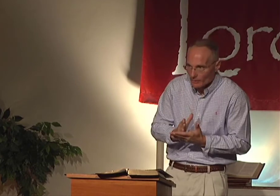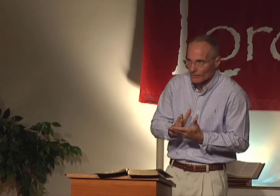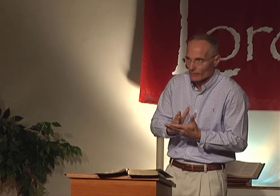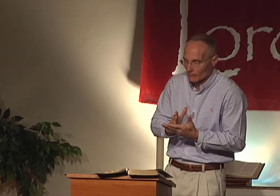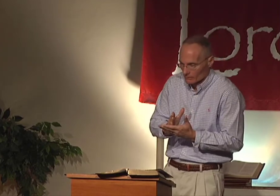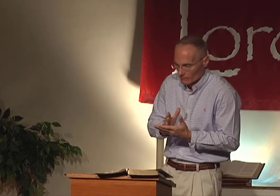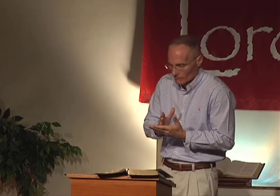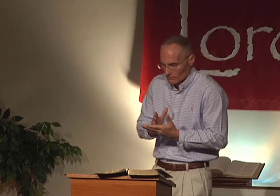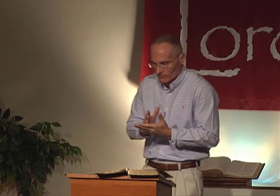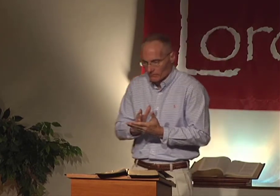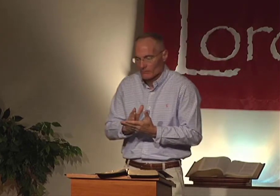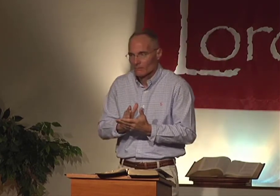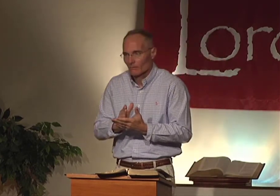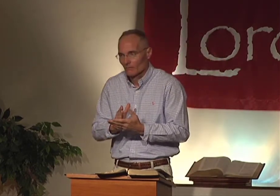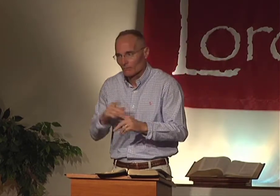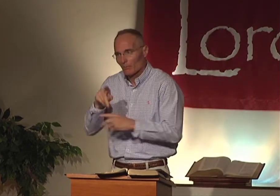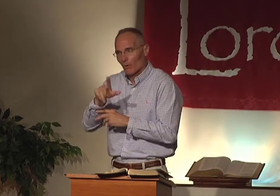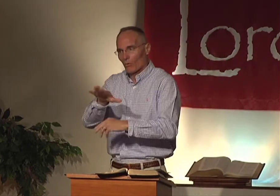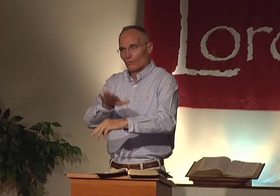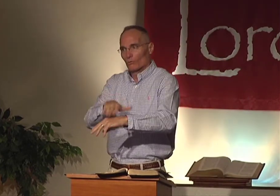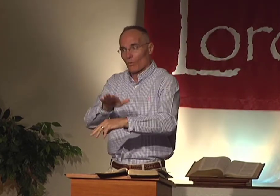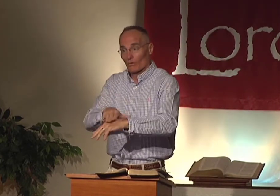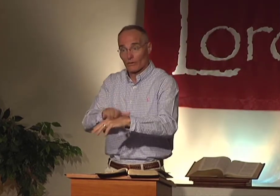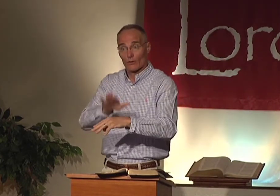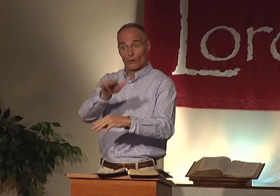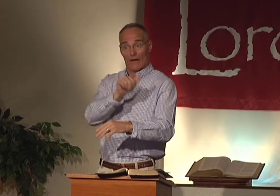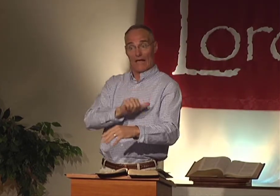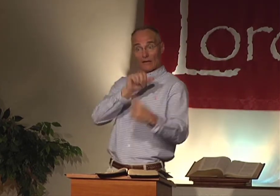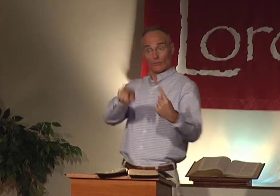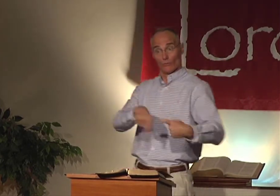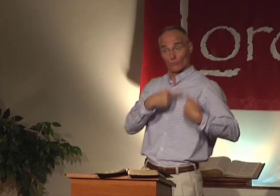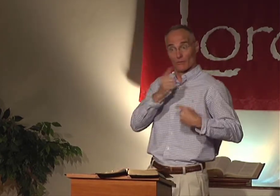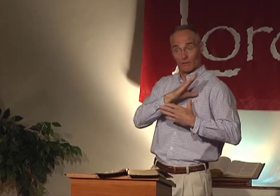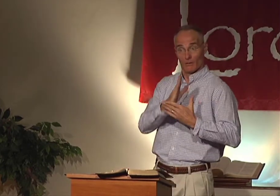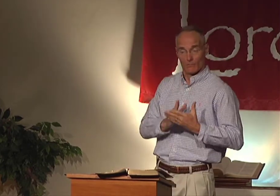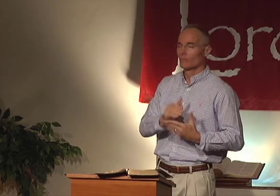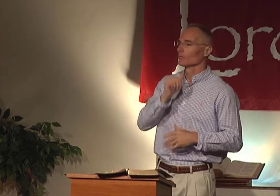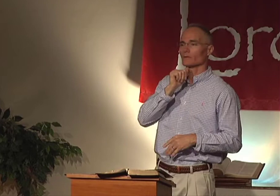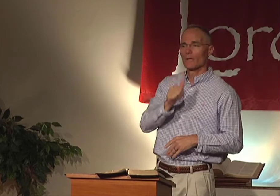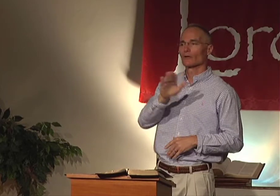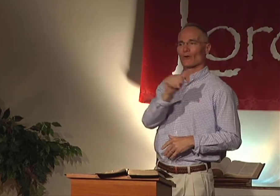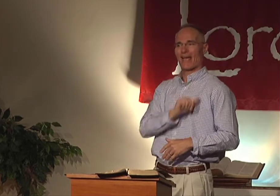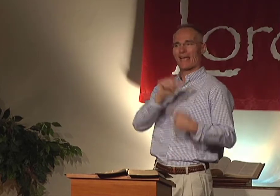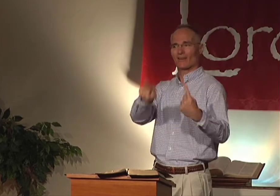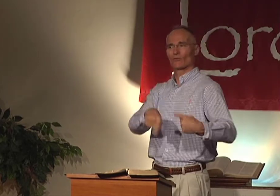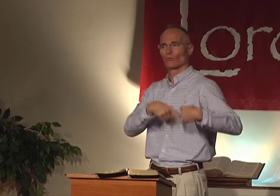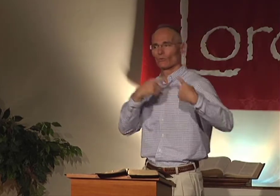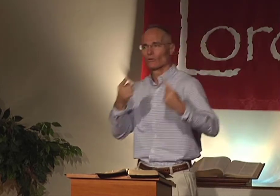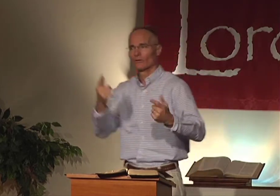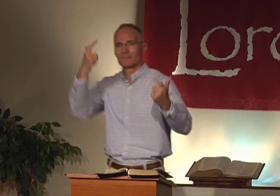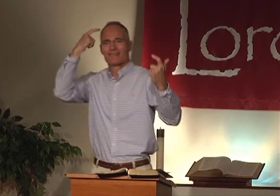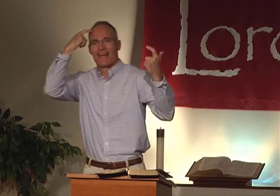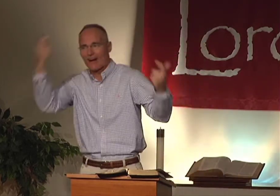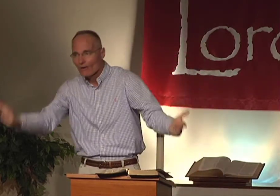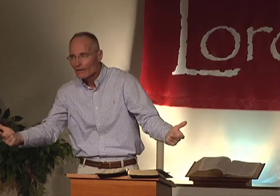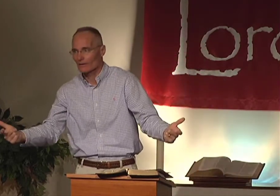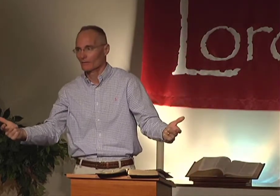They need humility. And Paul is cautioning them. Your attitude all along has not shown humility. You had